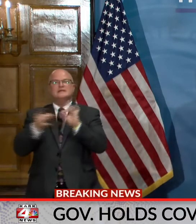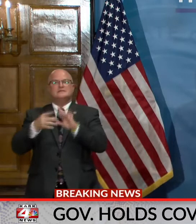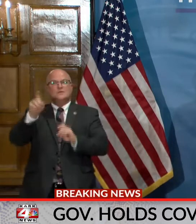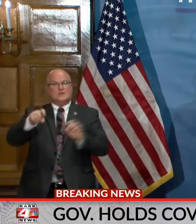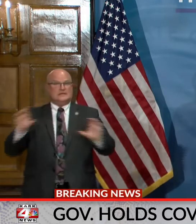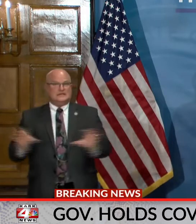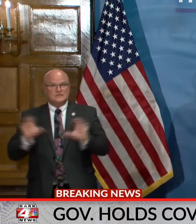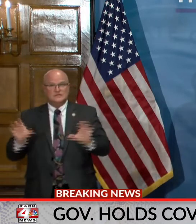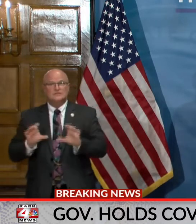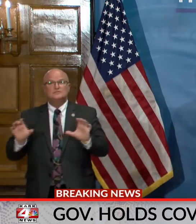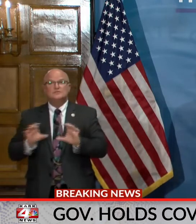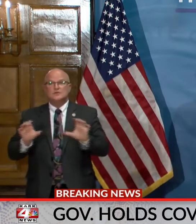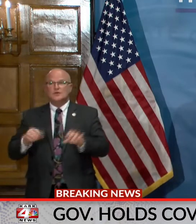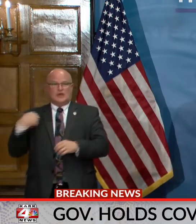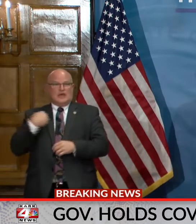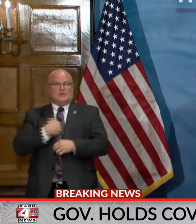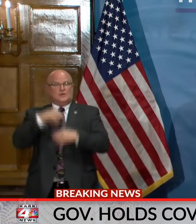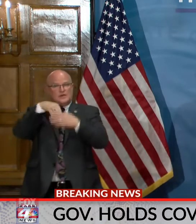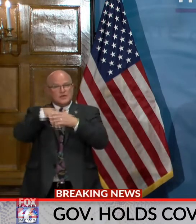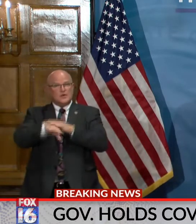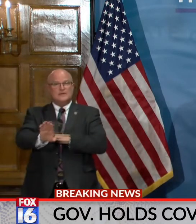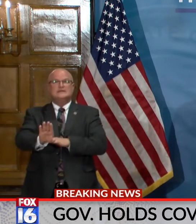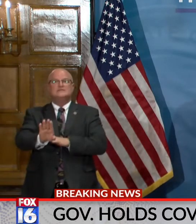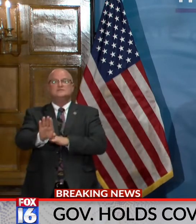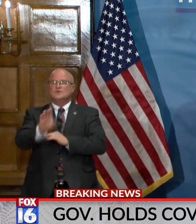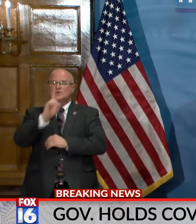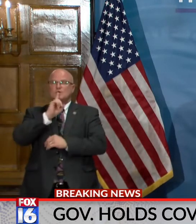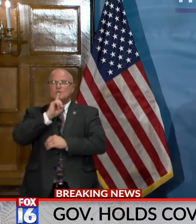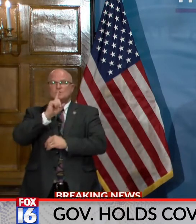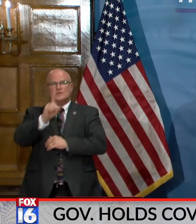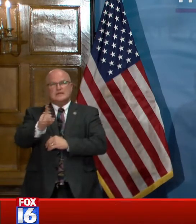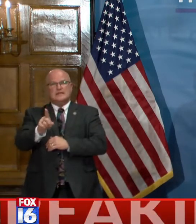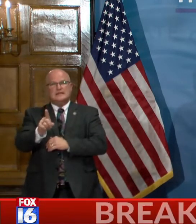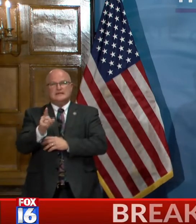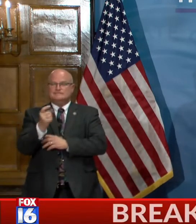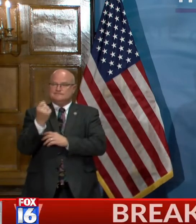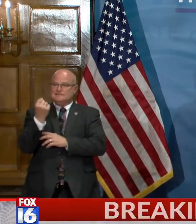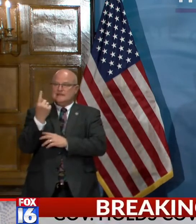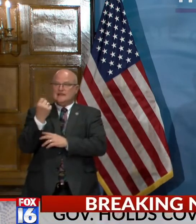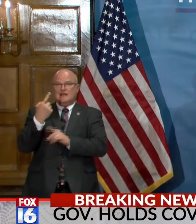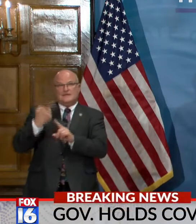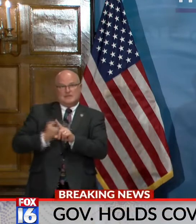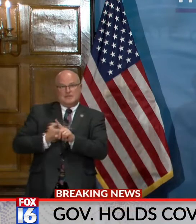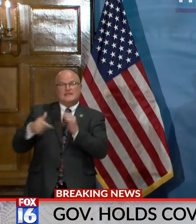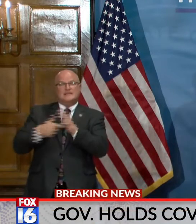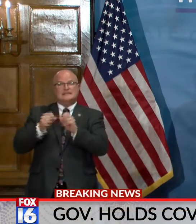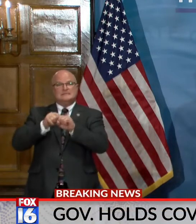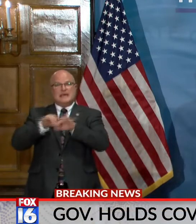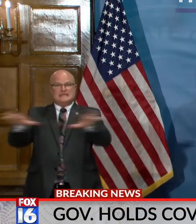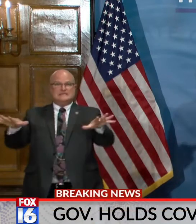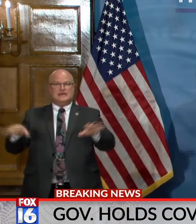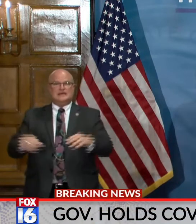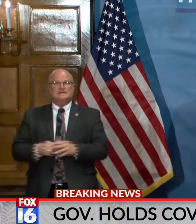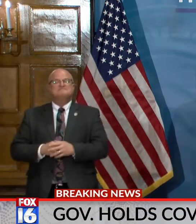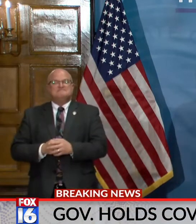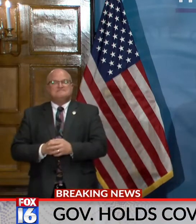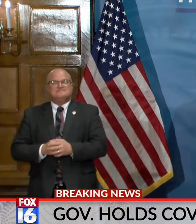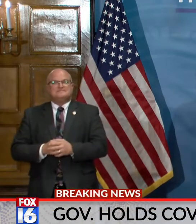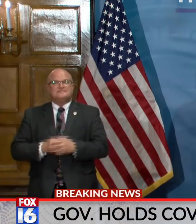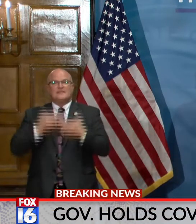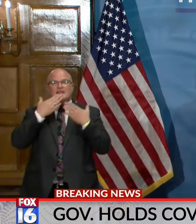do as we go into really the 11th month of this pandemic. I'm delighted to be